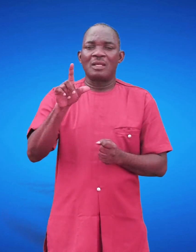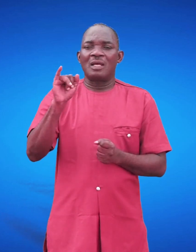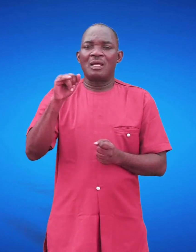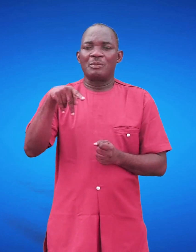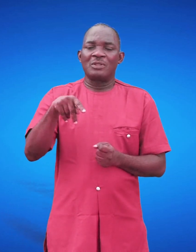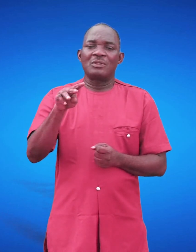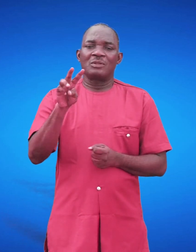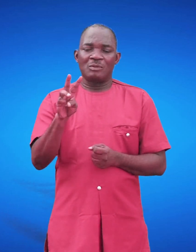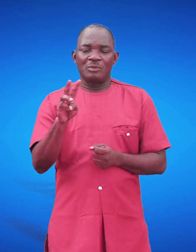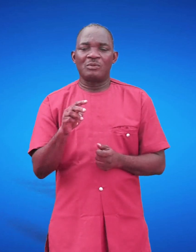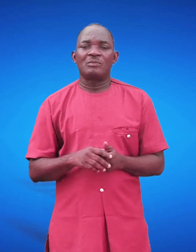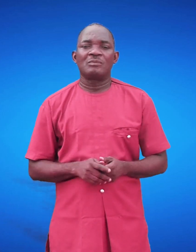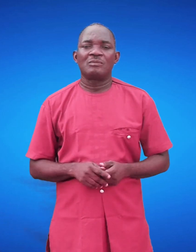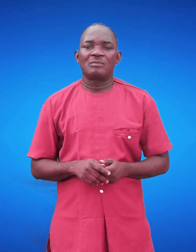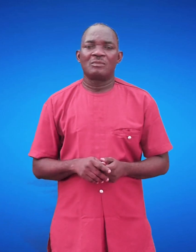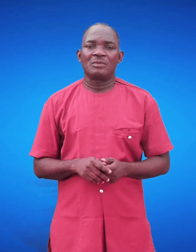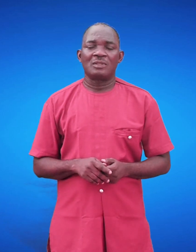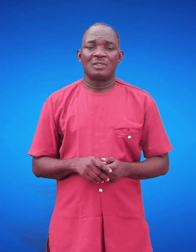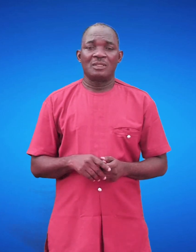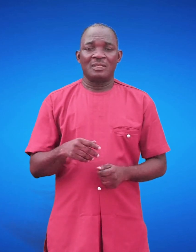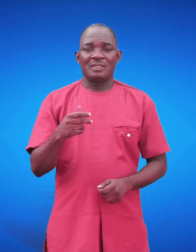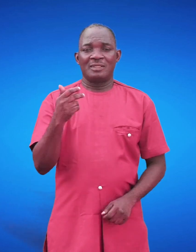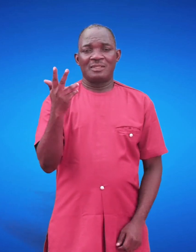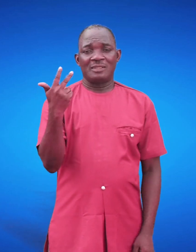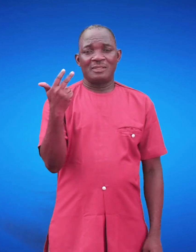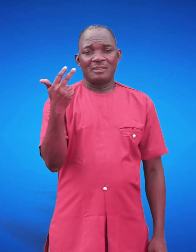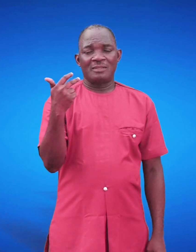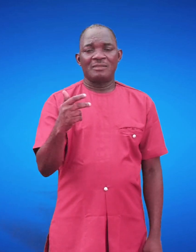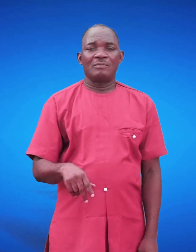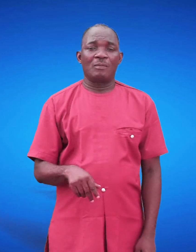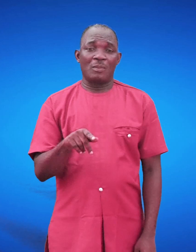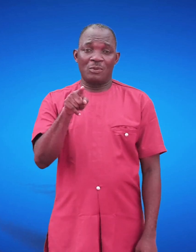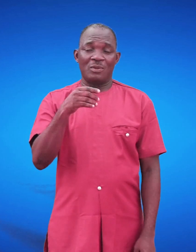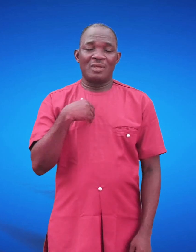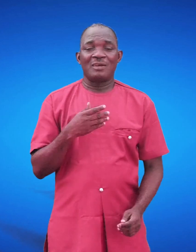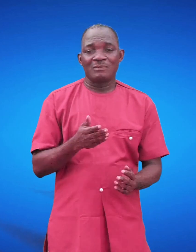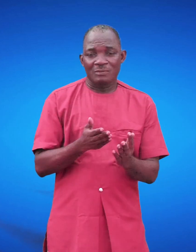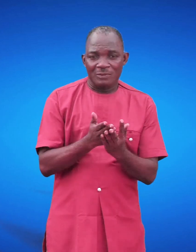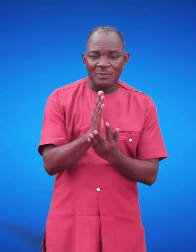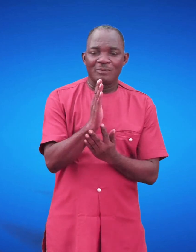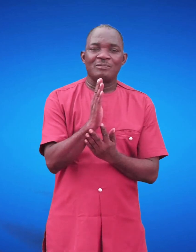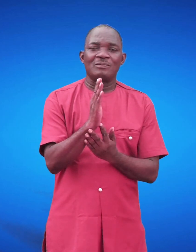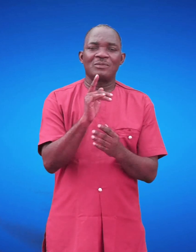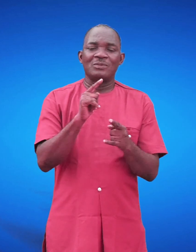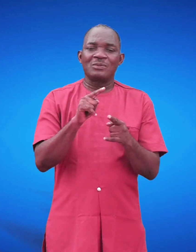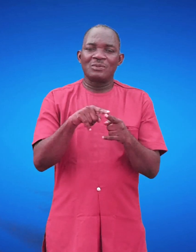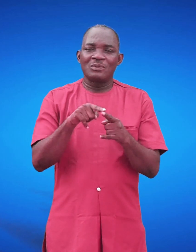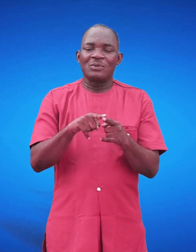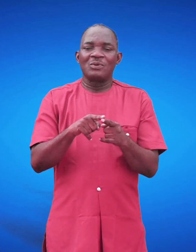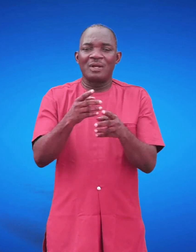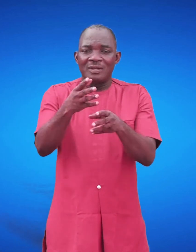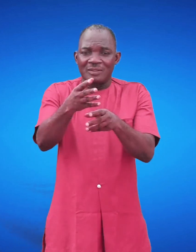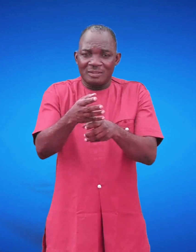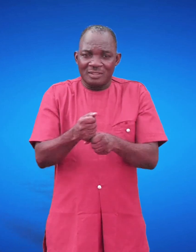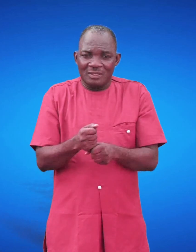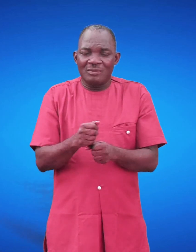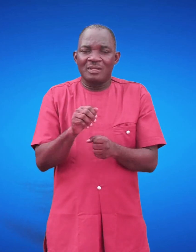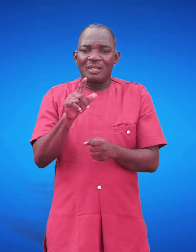LIPW. 13. You have the right to access the LEAP